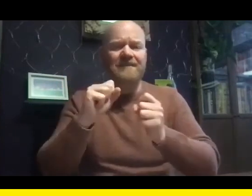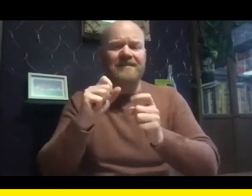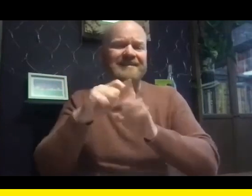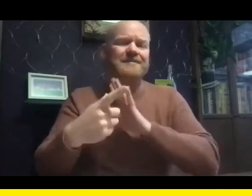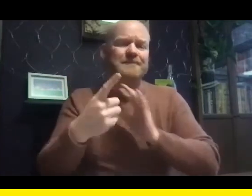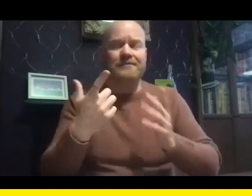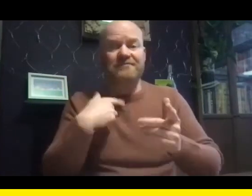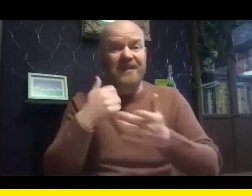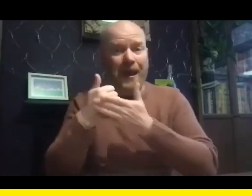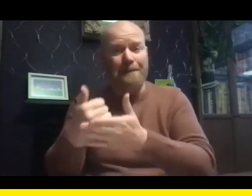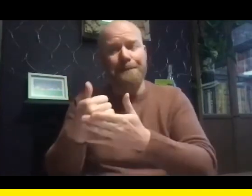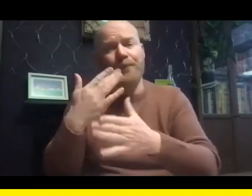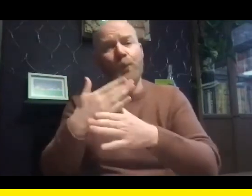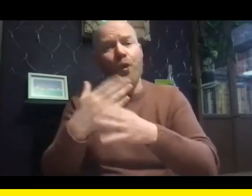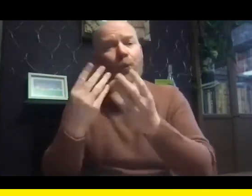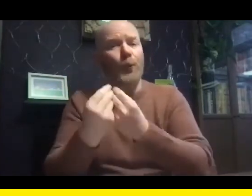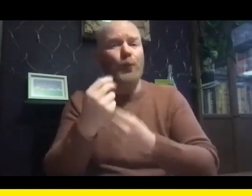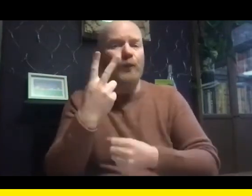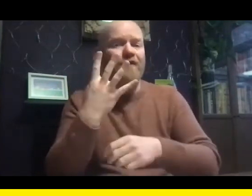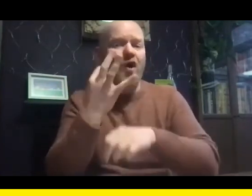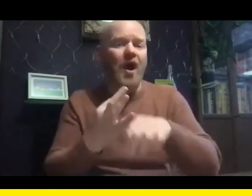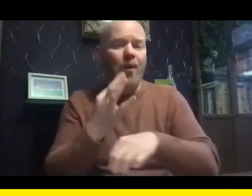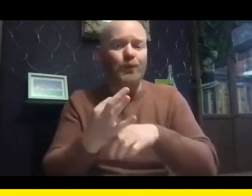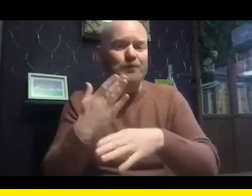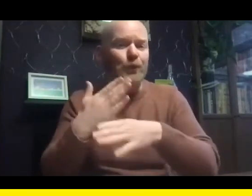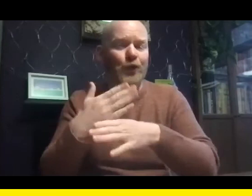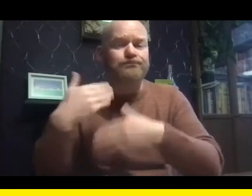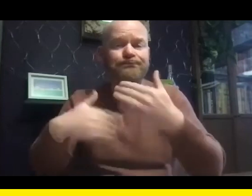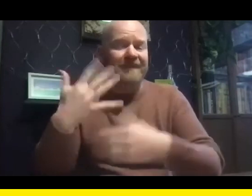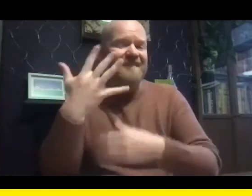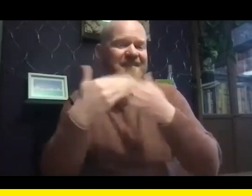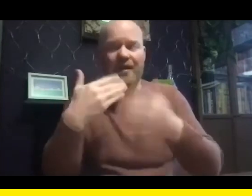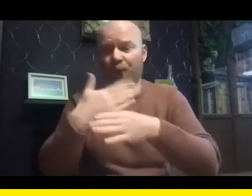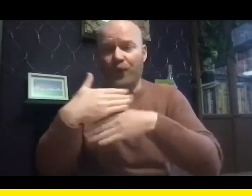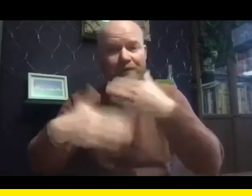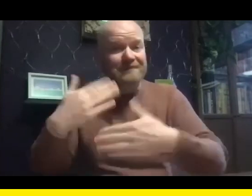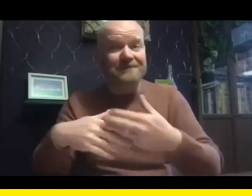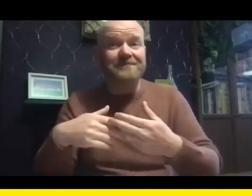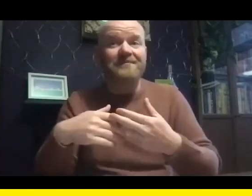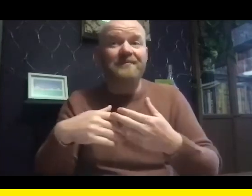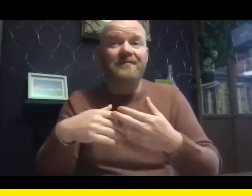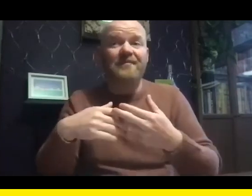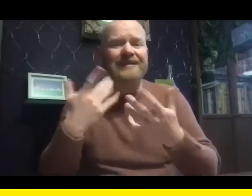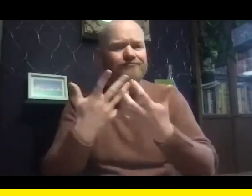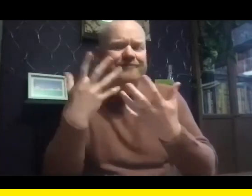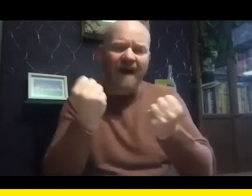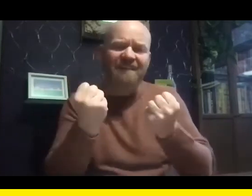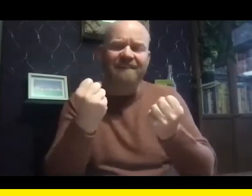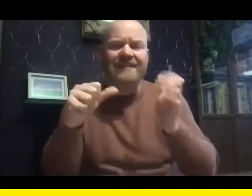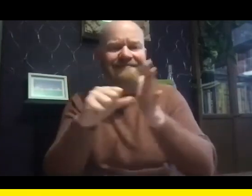the person I care for is actually deaf with additional disabilities. And they have 24-hour care, 7 days a